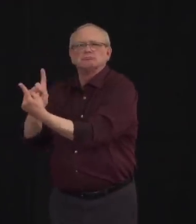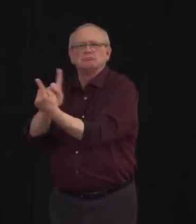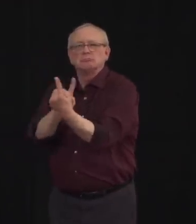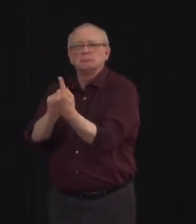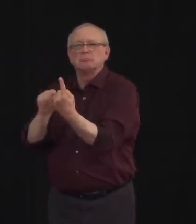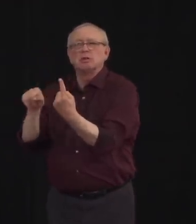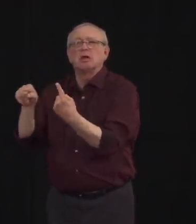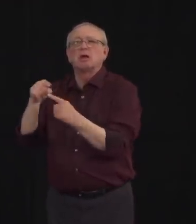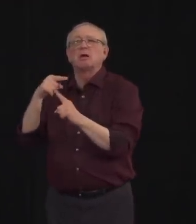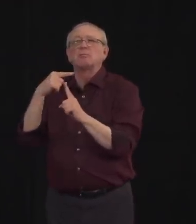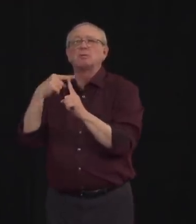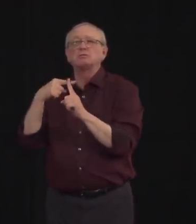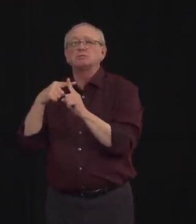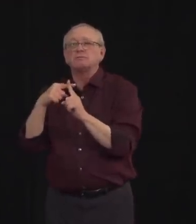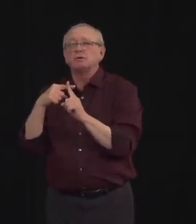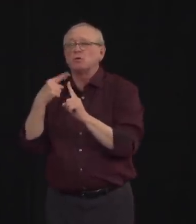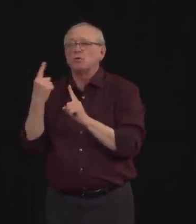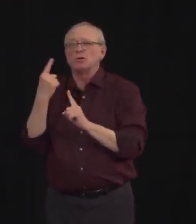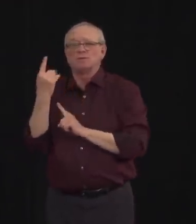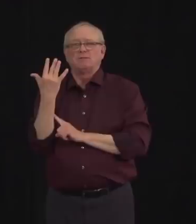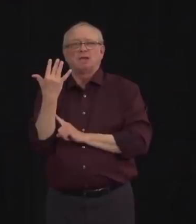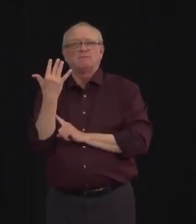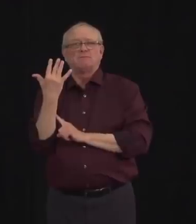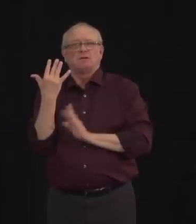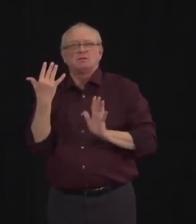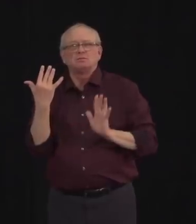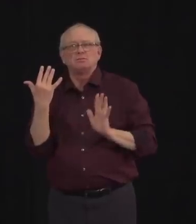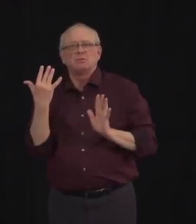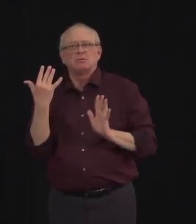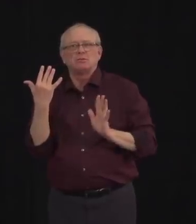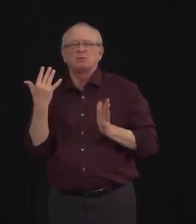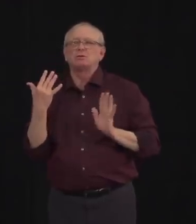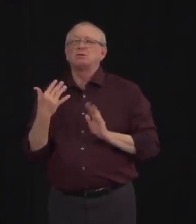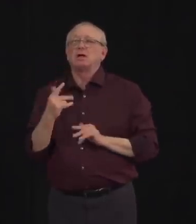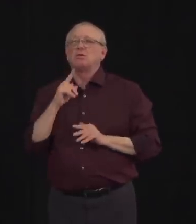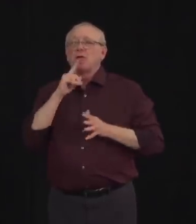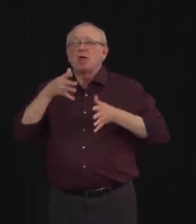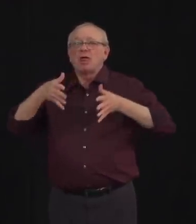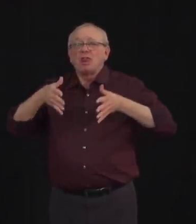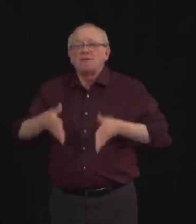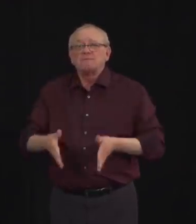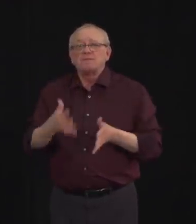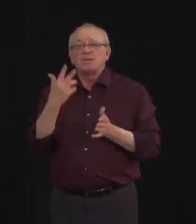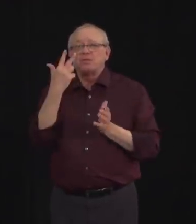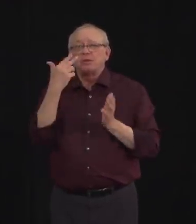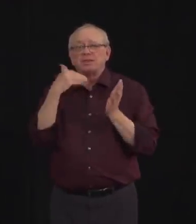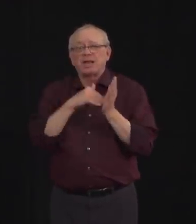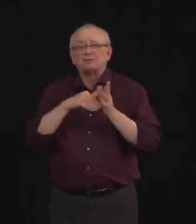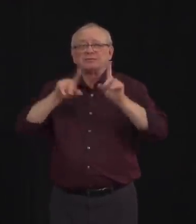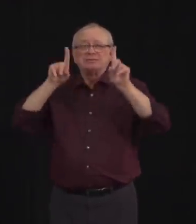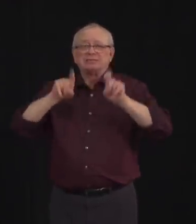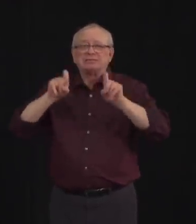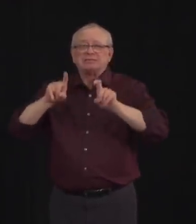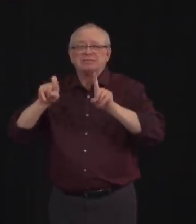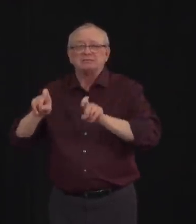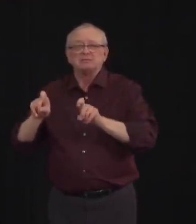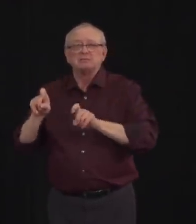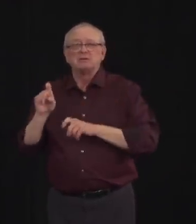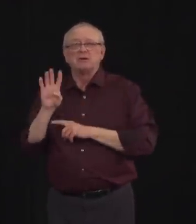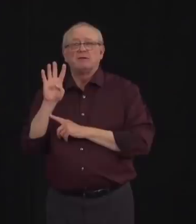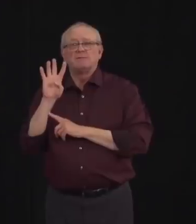remaining 3,000 people tested, showing that the likelihood of infection is much greater when there is a known